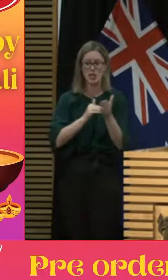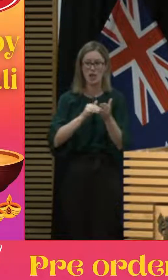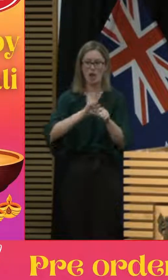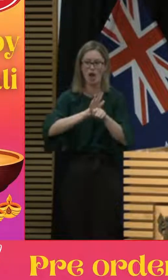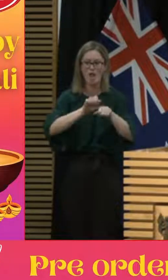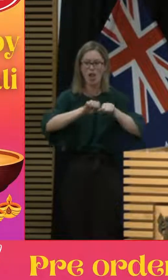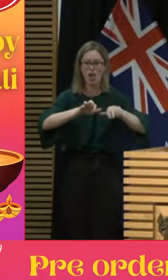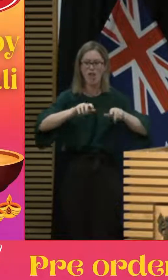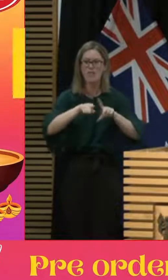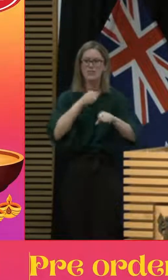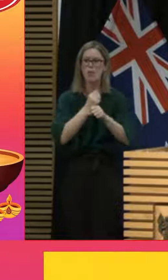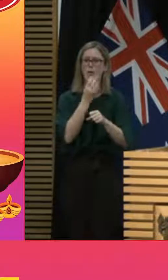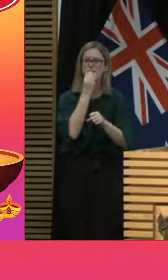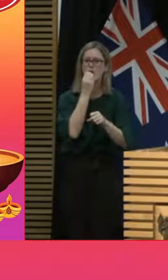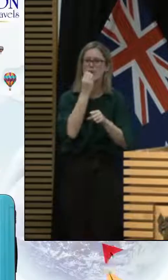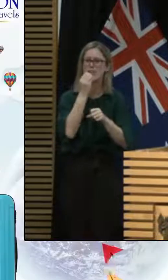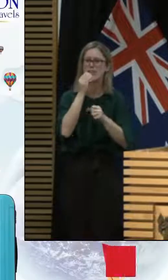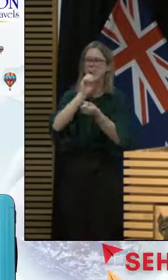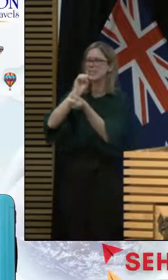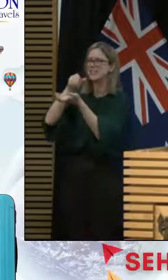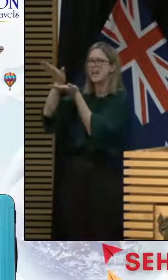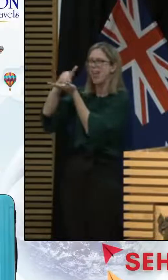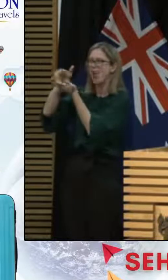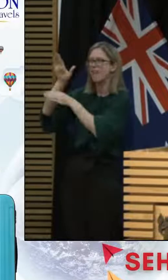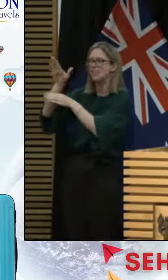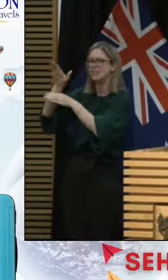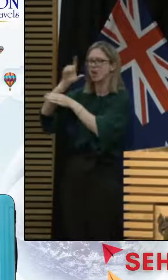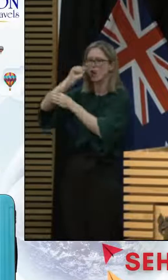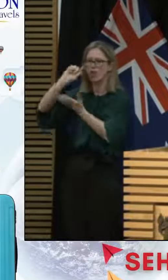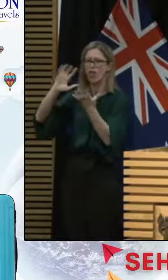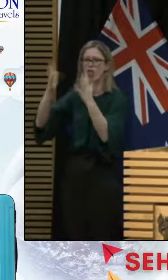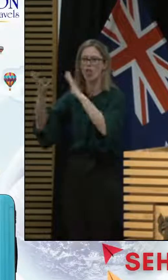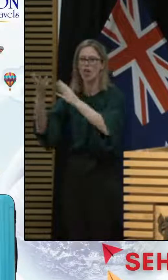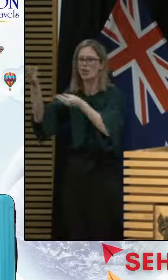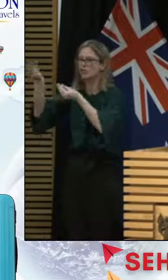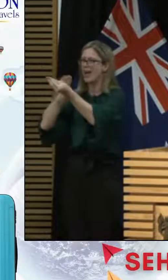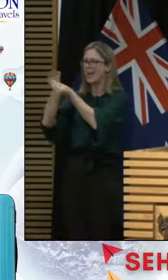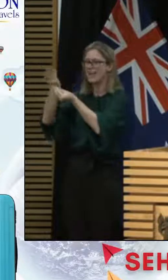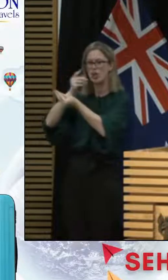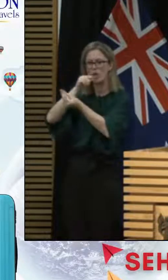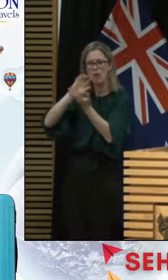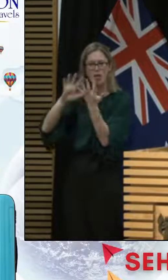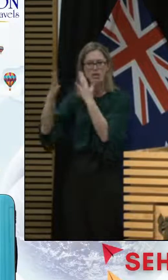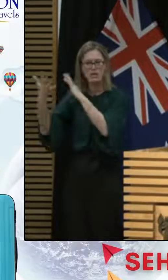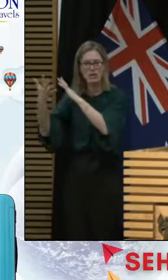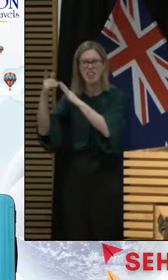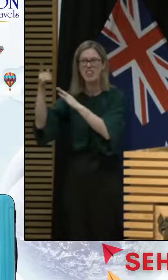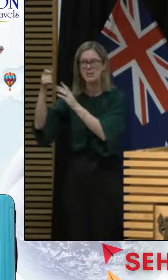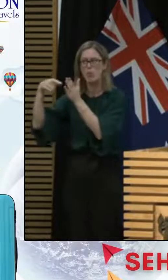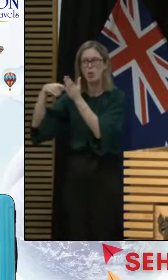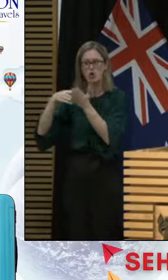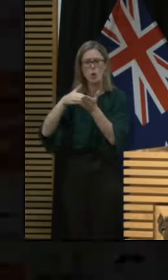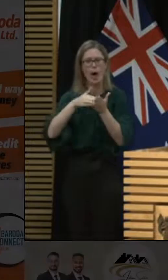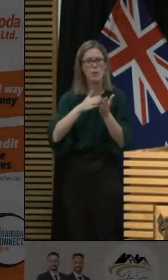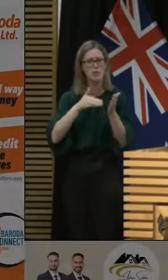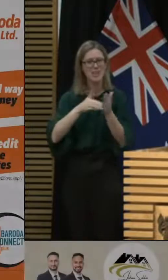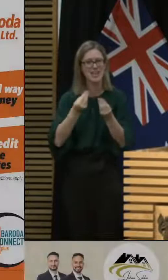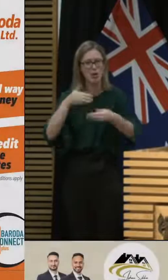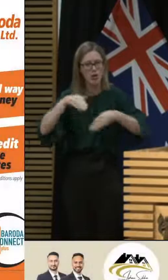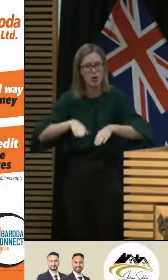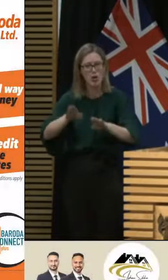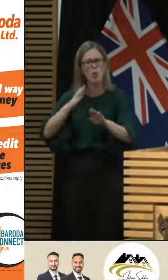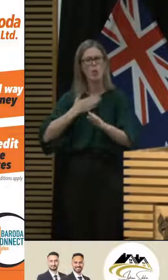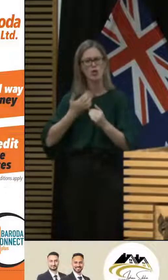premises. Such barriers have the potential to affect our trade, which is vital for our economic recovery. To help protect our